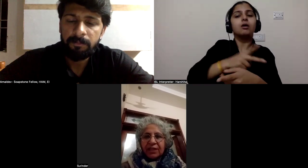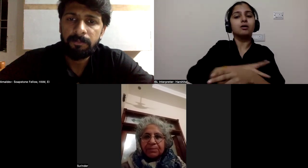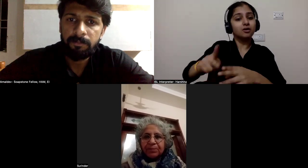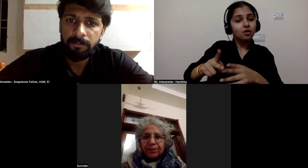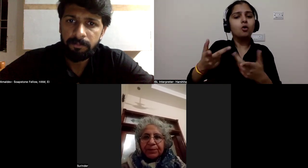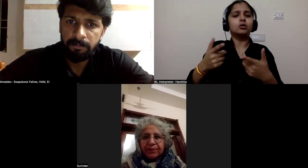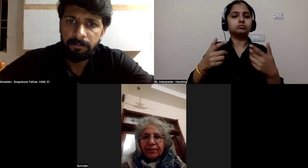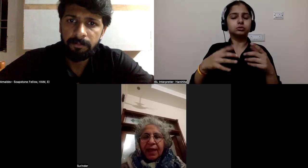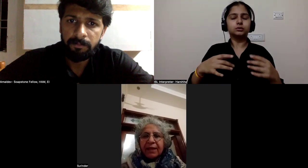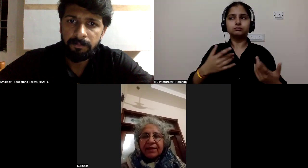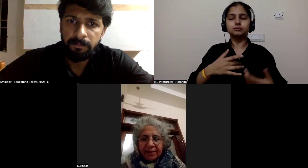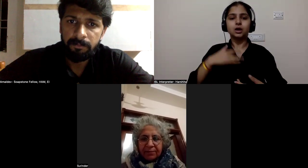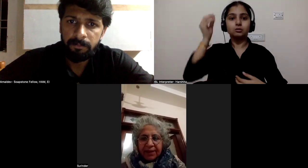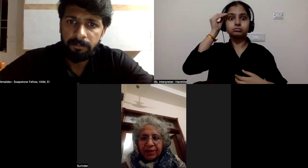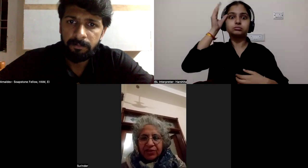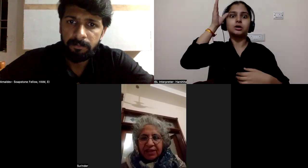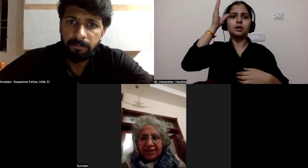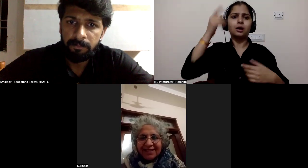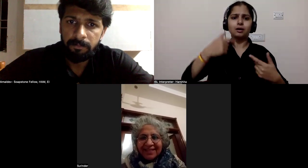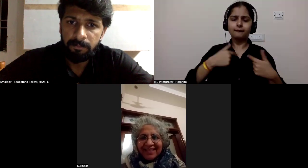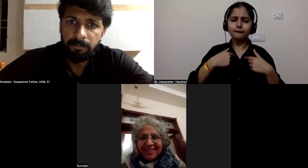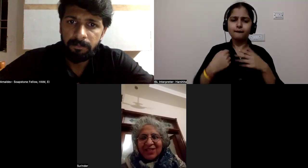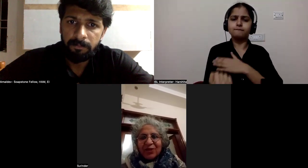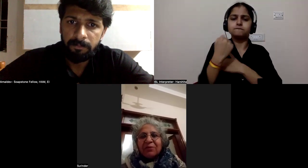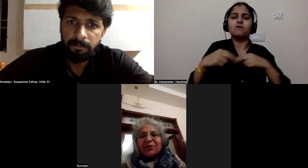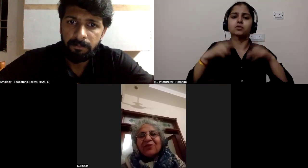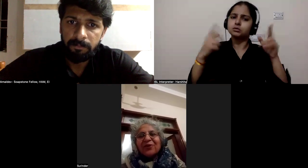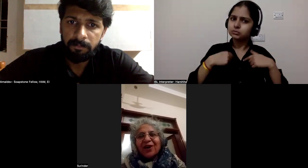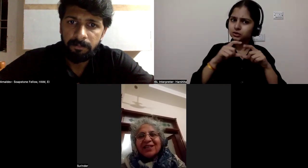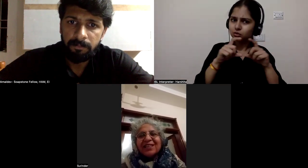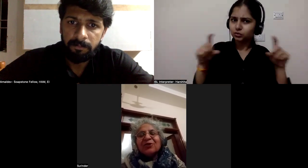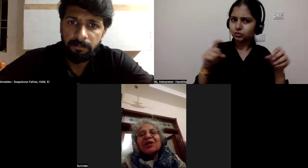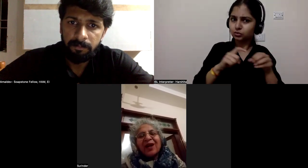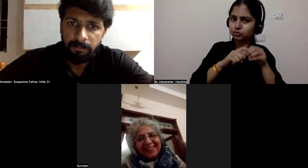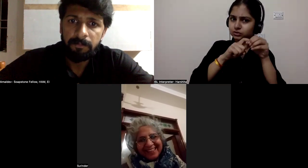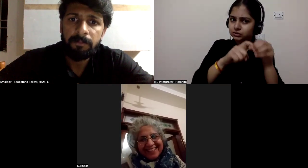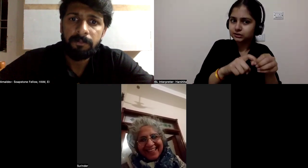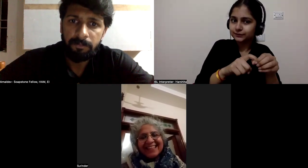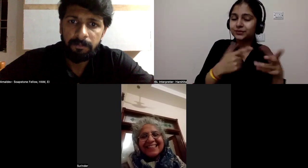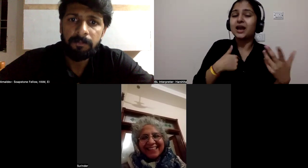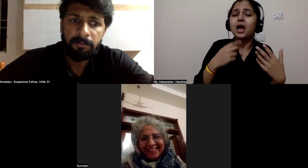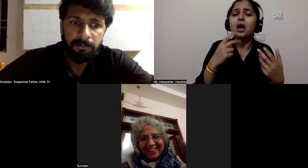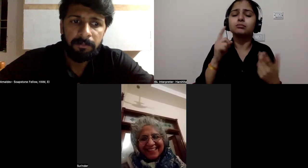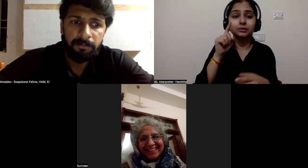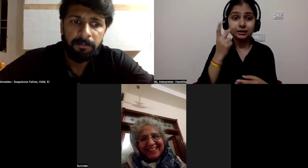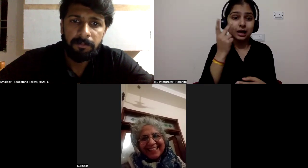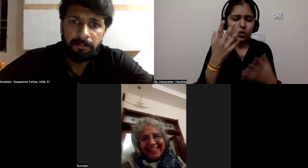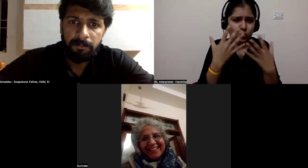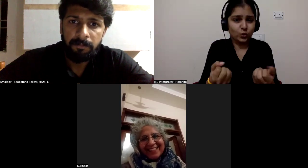potential. Am I clear in my question? So I'm looking for your qualities as